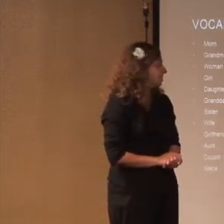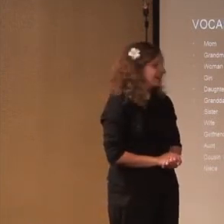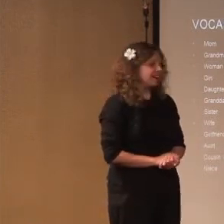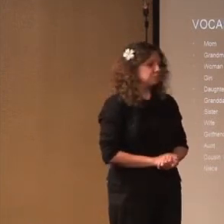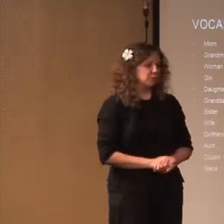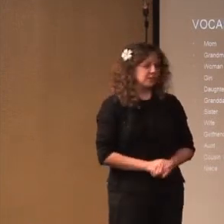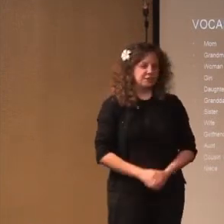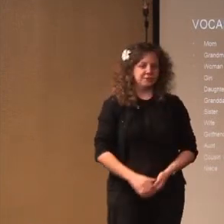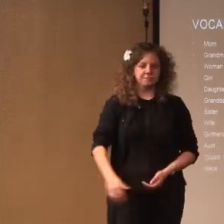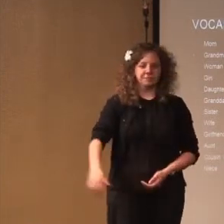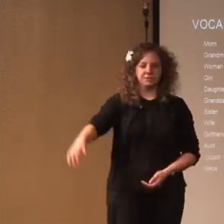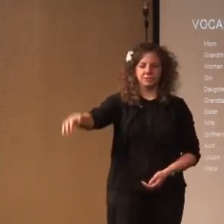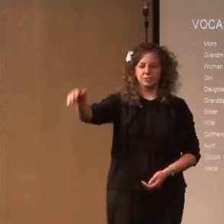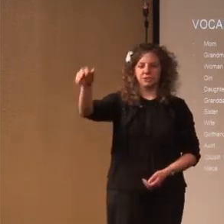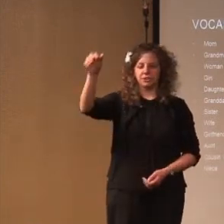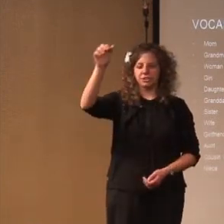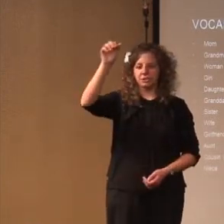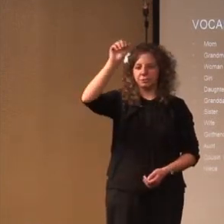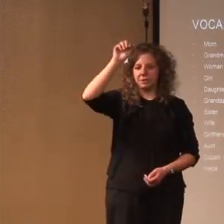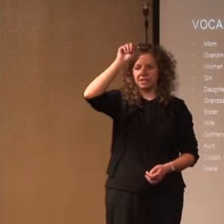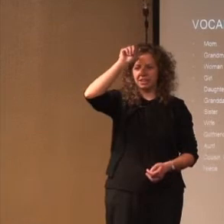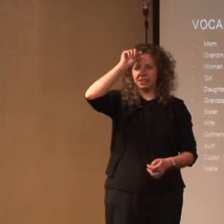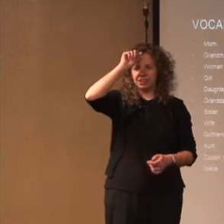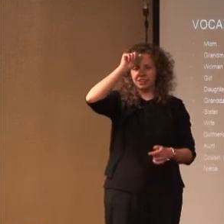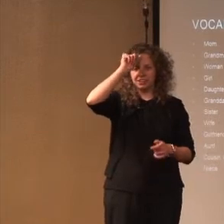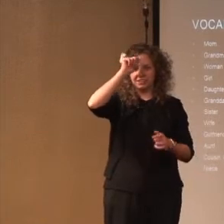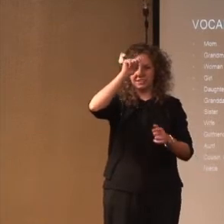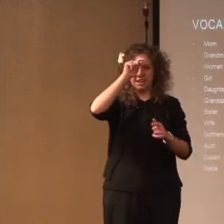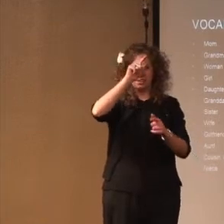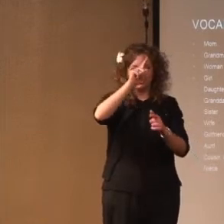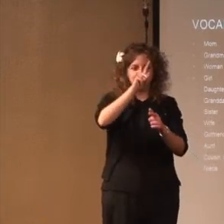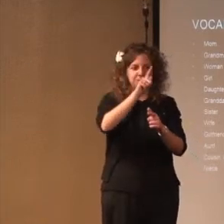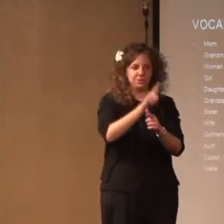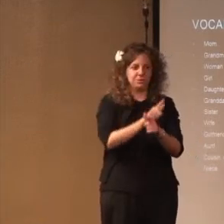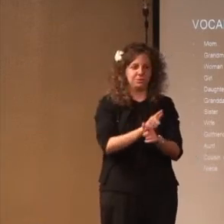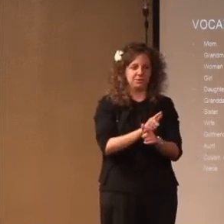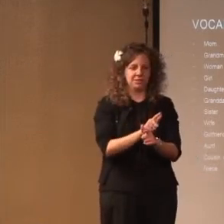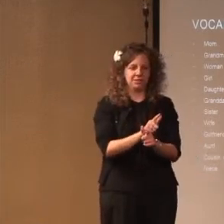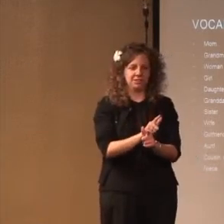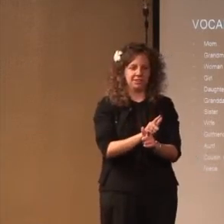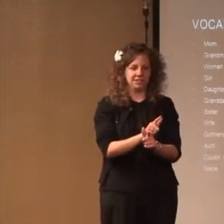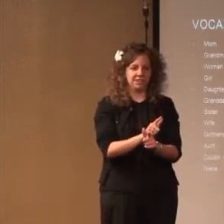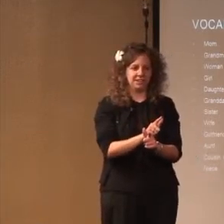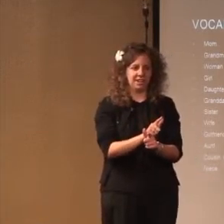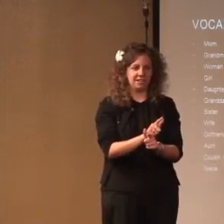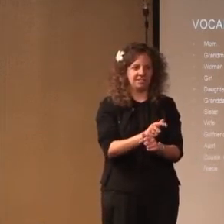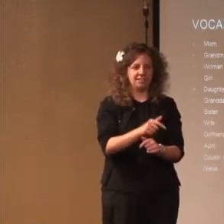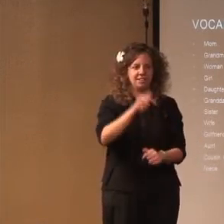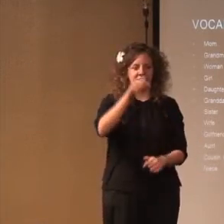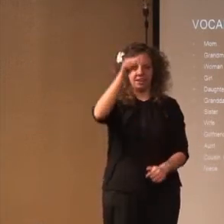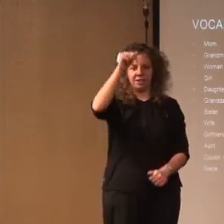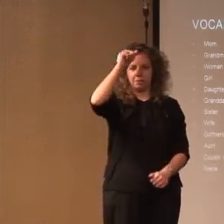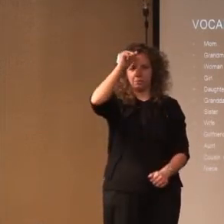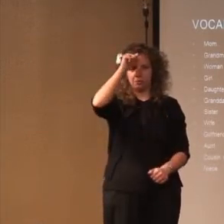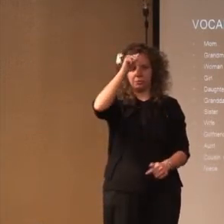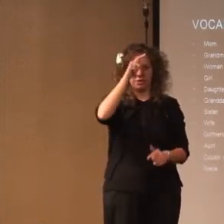Then we have brother. So you're going to go here, down to where else like that.